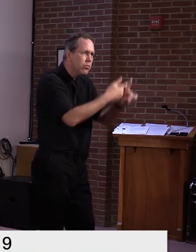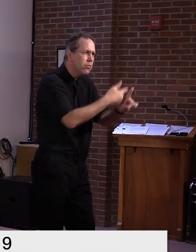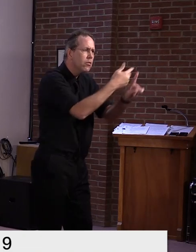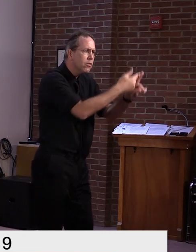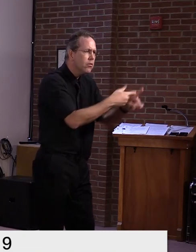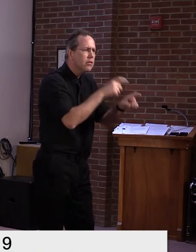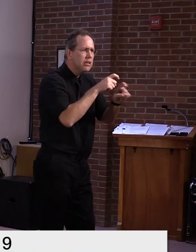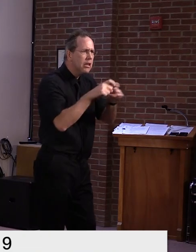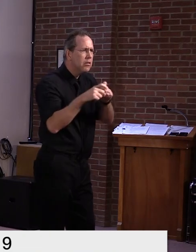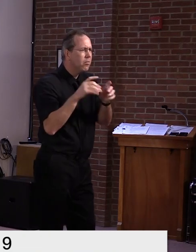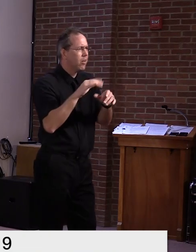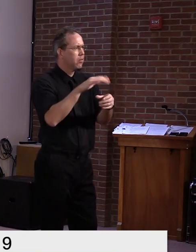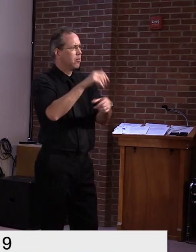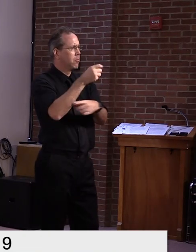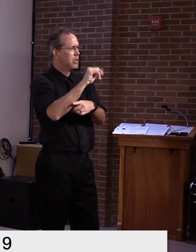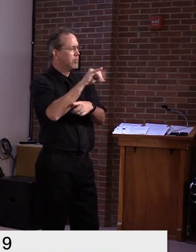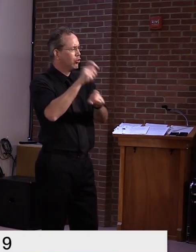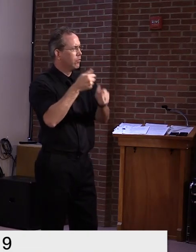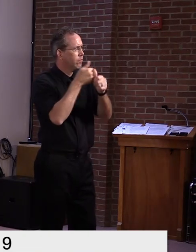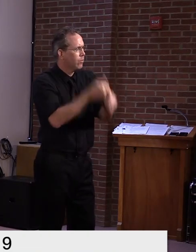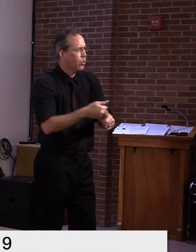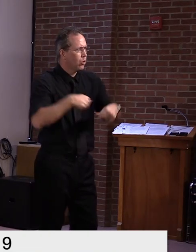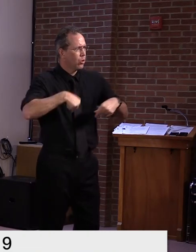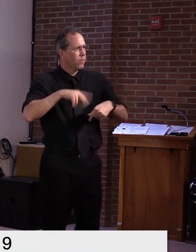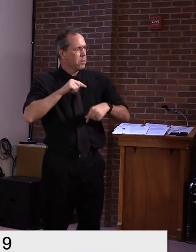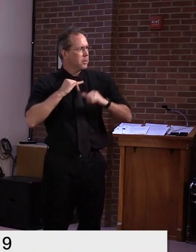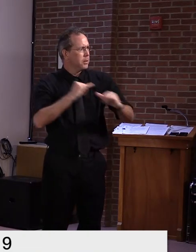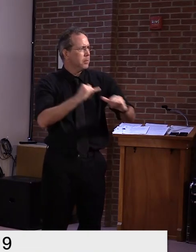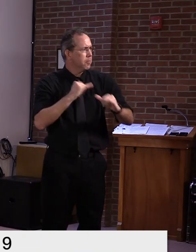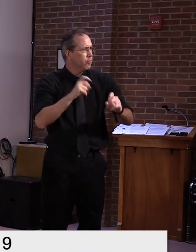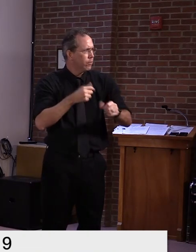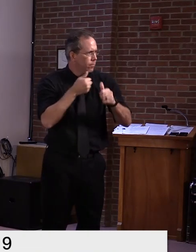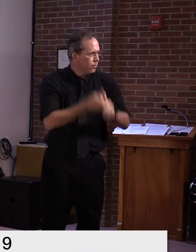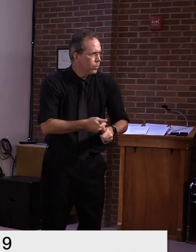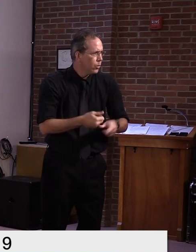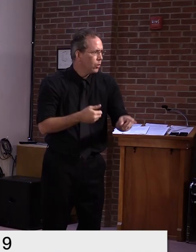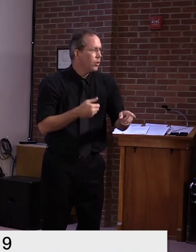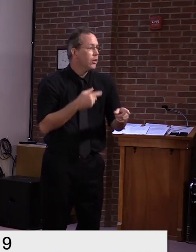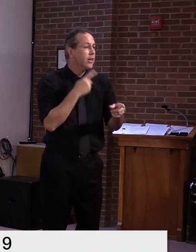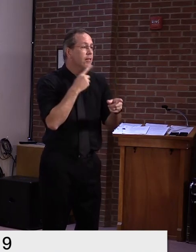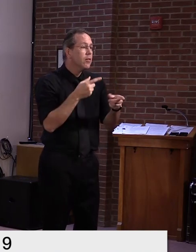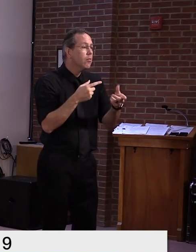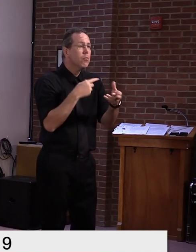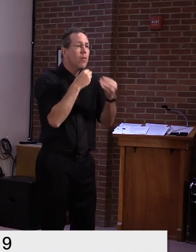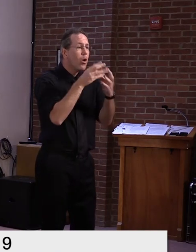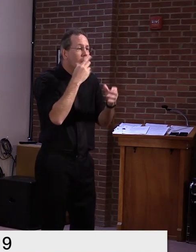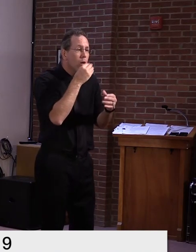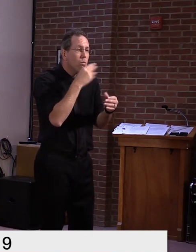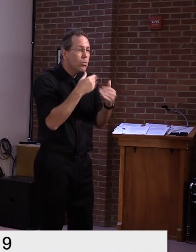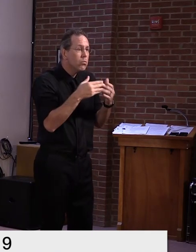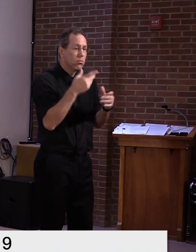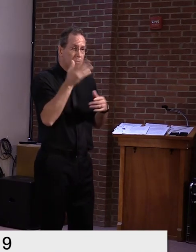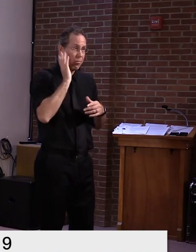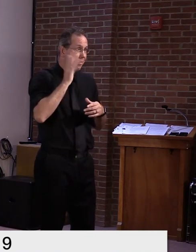we are testing everyone, even those that have had the coronavirus.